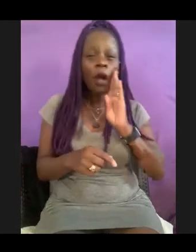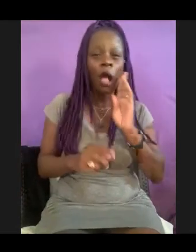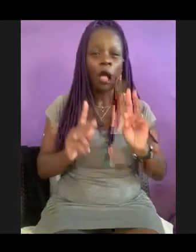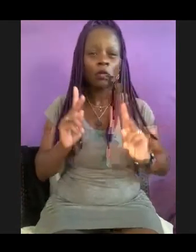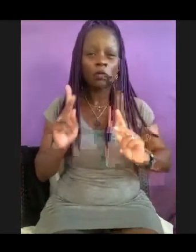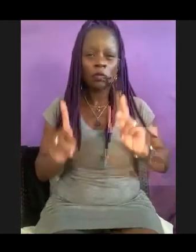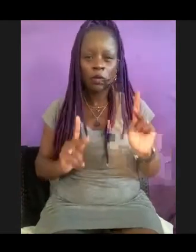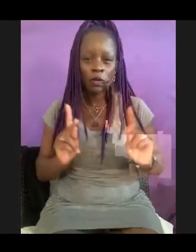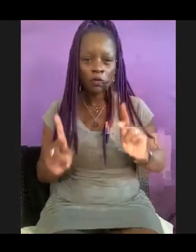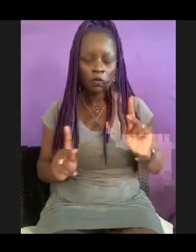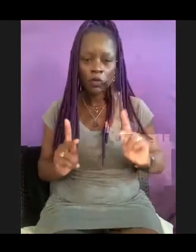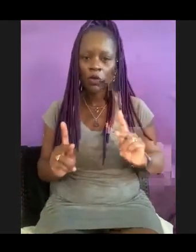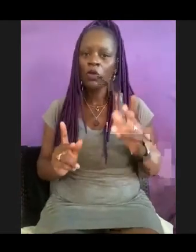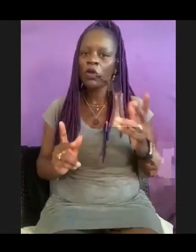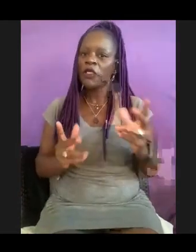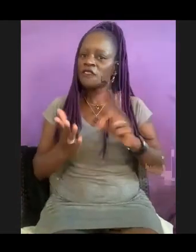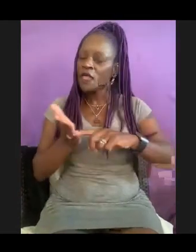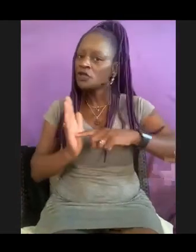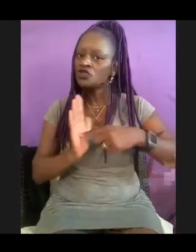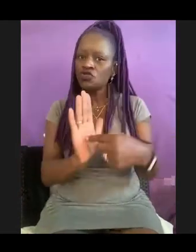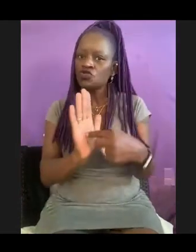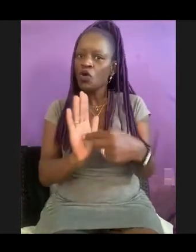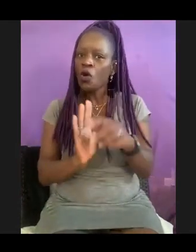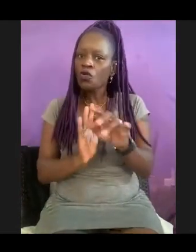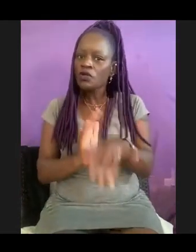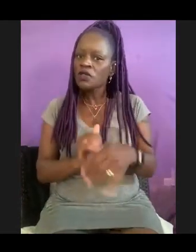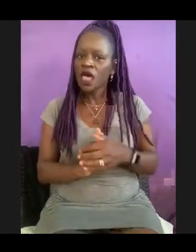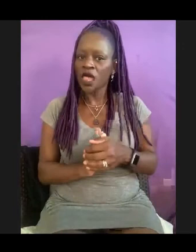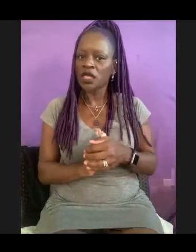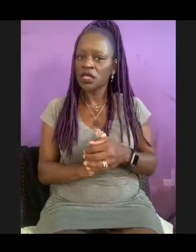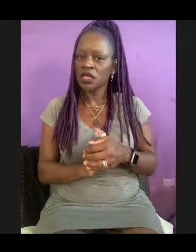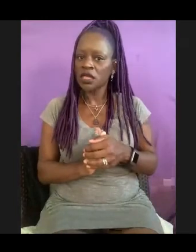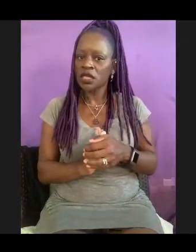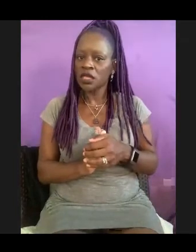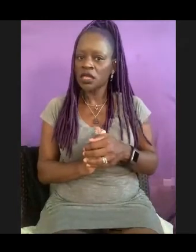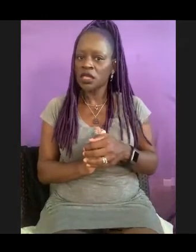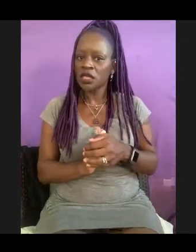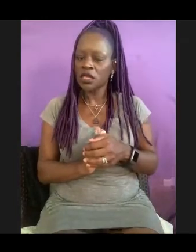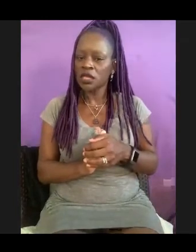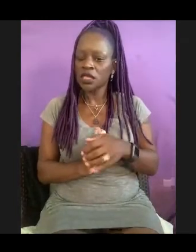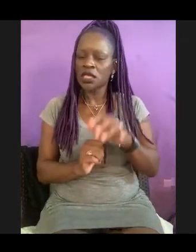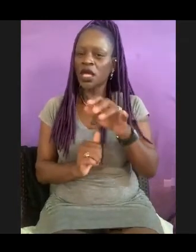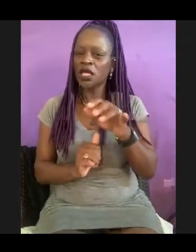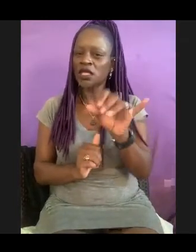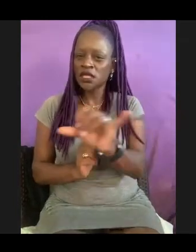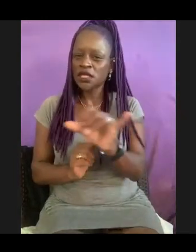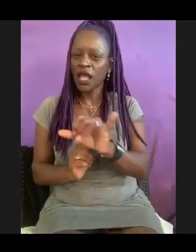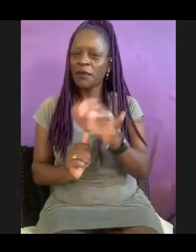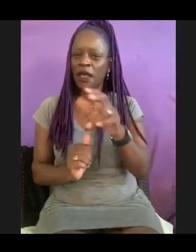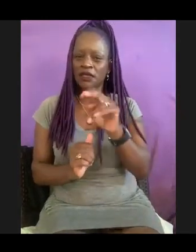also demonstrated in systems the same way as non-disabled Black and brown people.